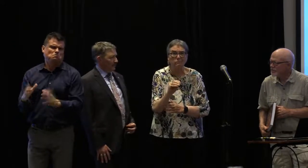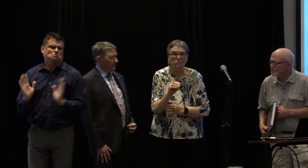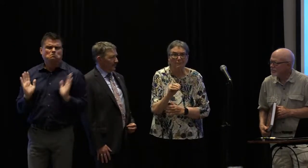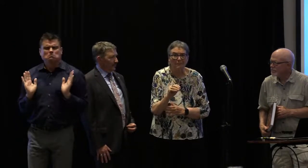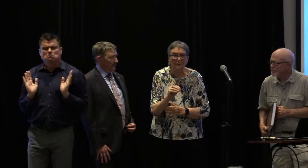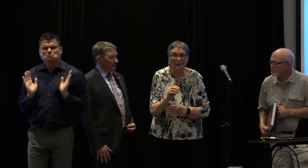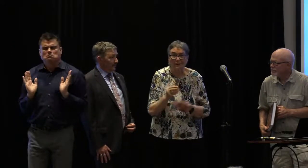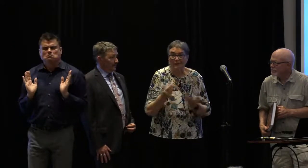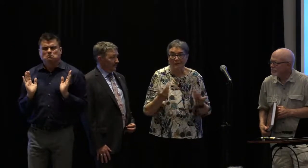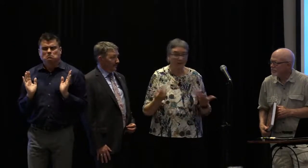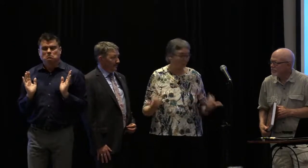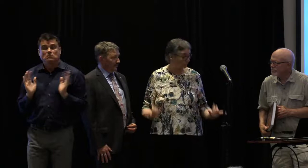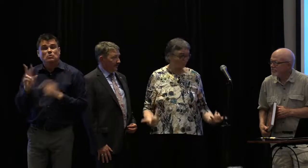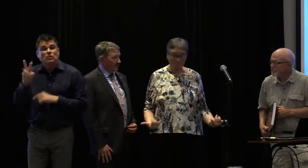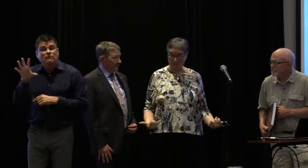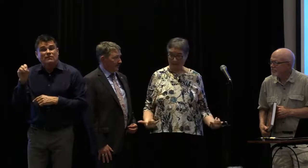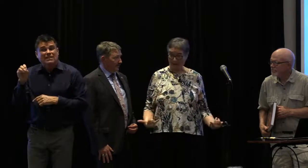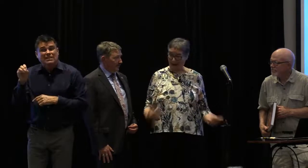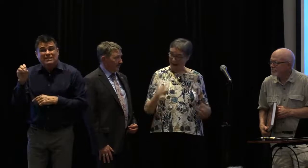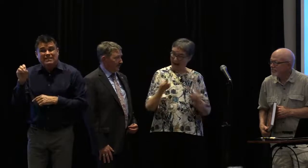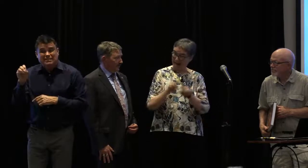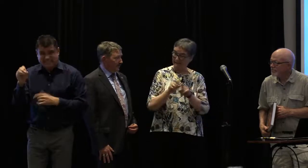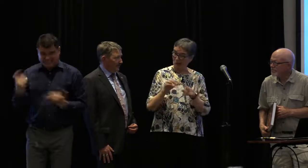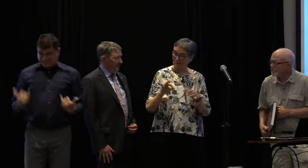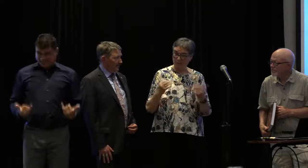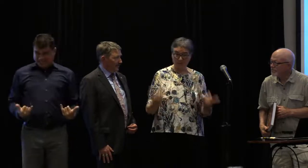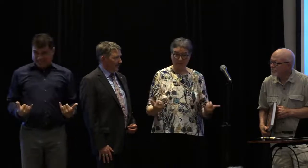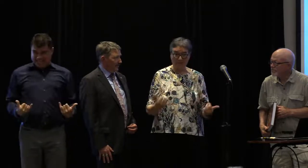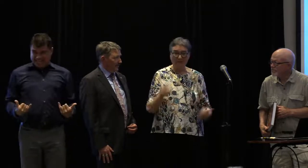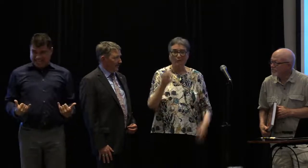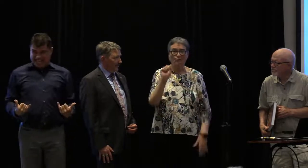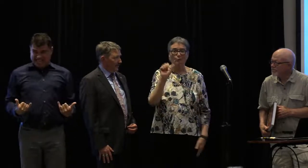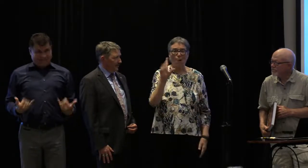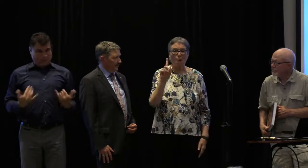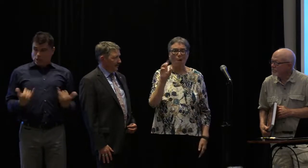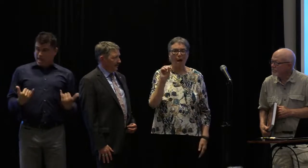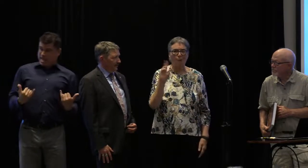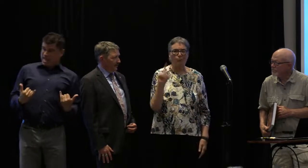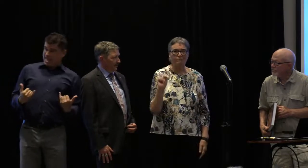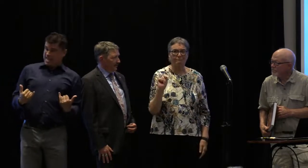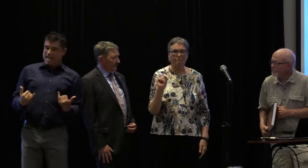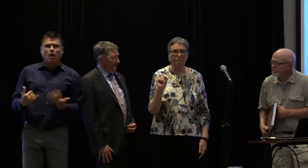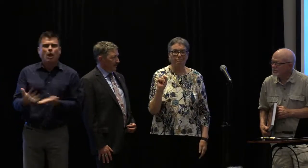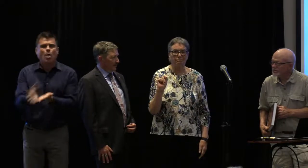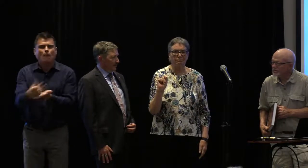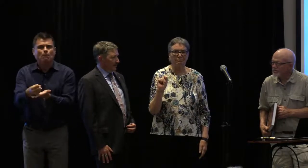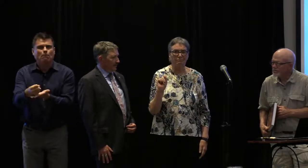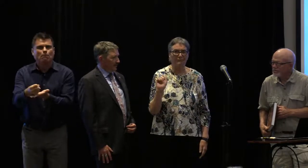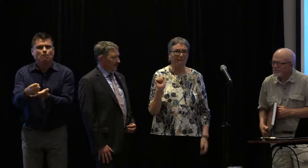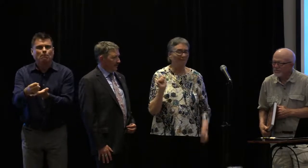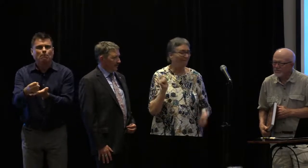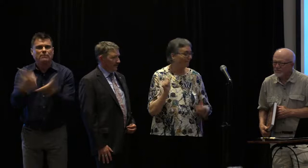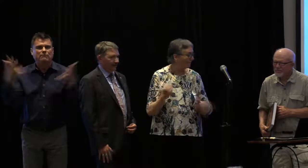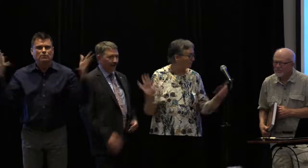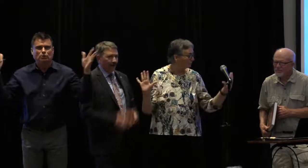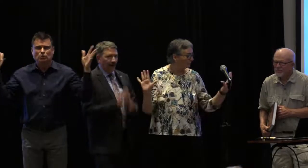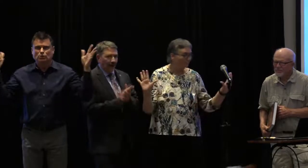pretty small group, and that 250, as of today, we are sold